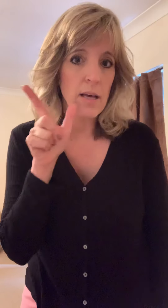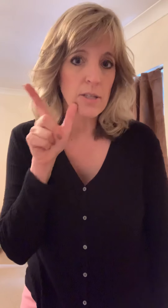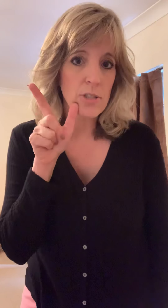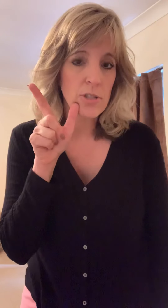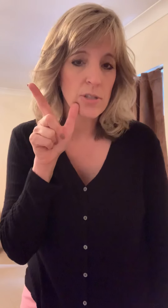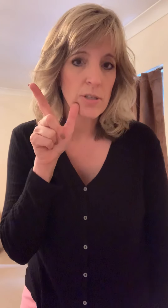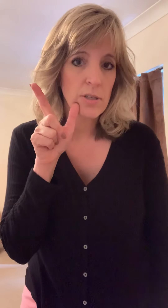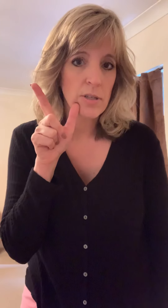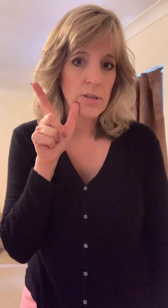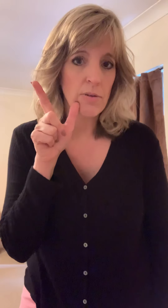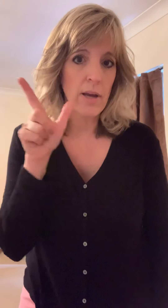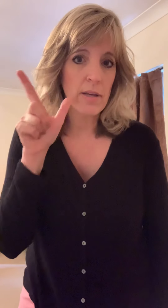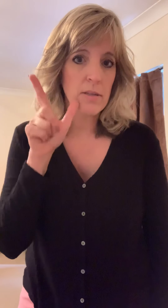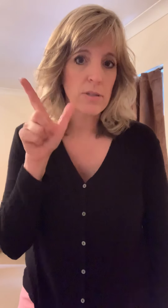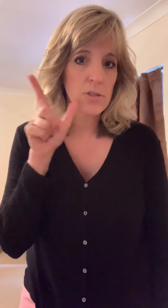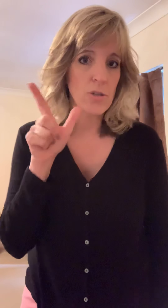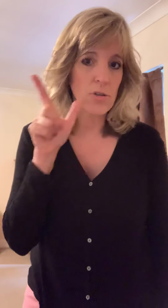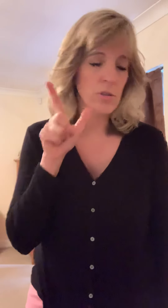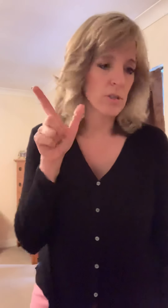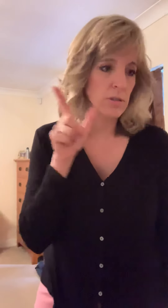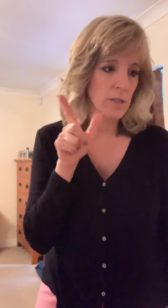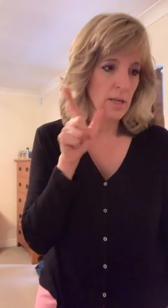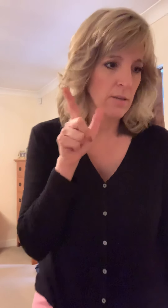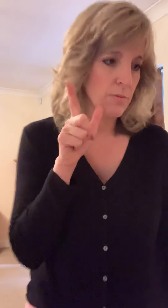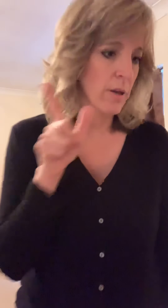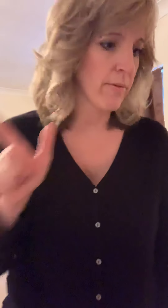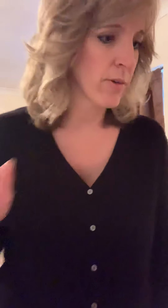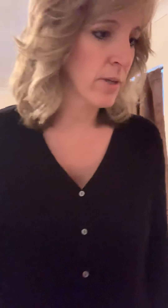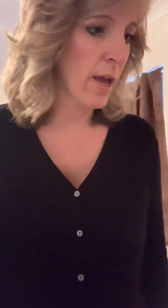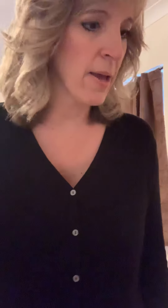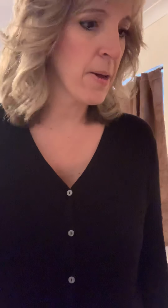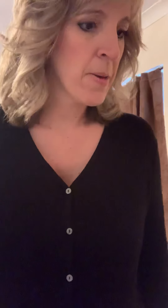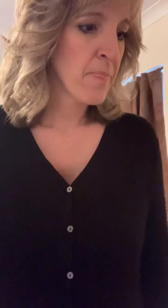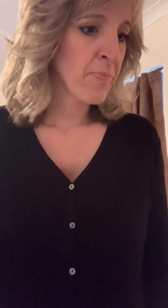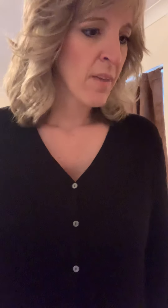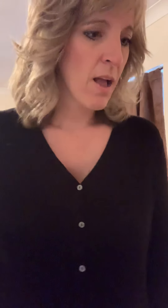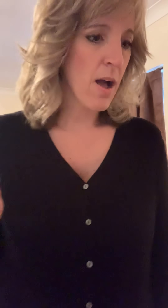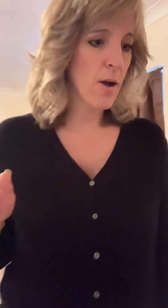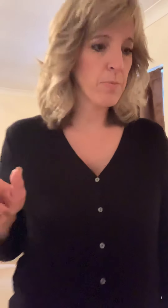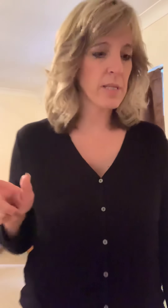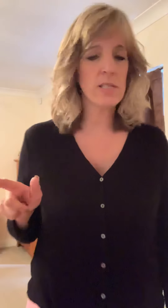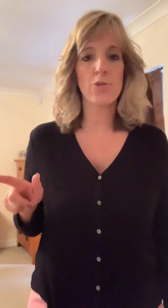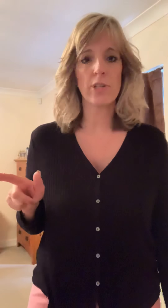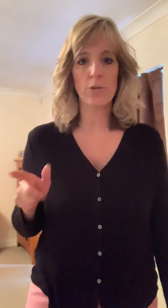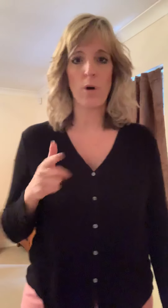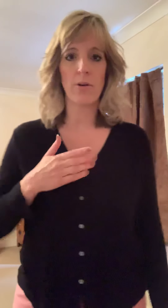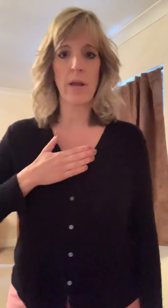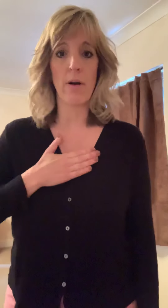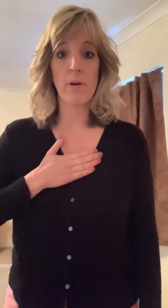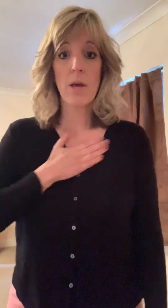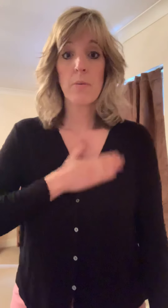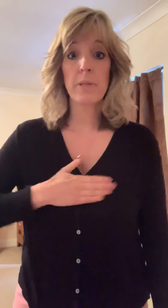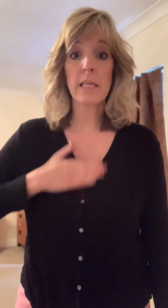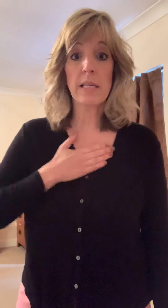lunch, right? Circle or hit whatever, okay? Please drink your water now.